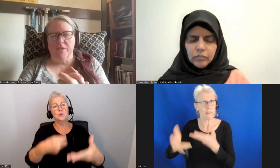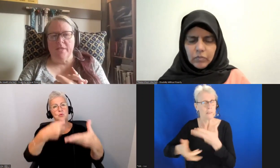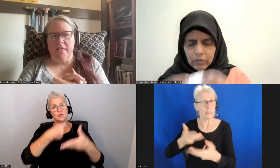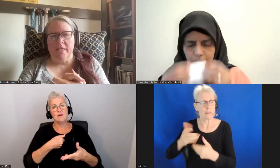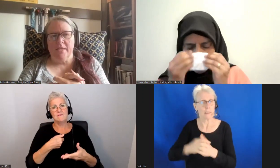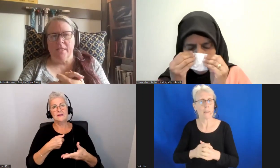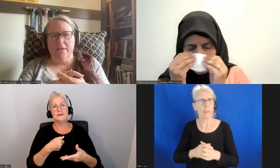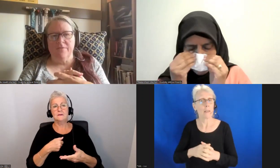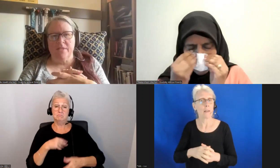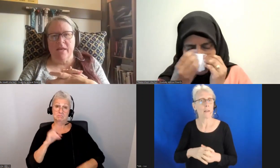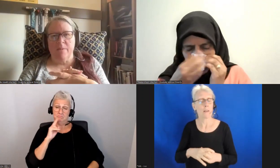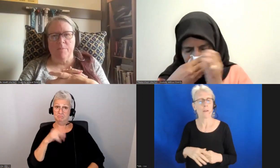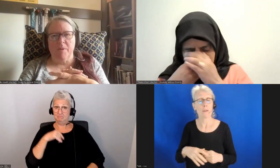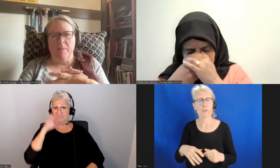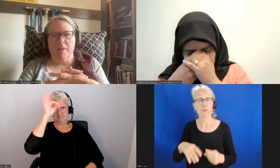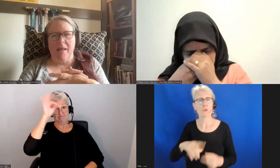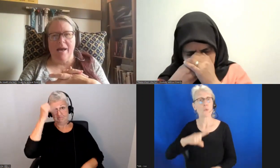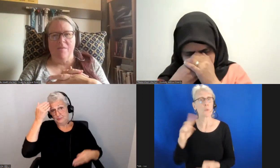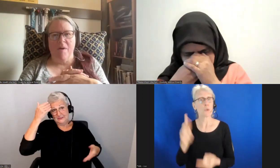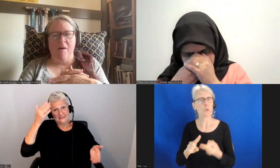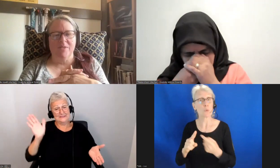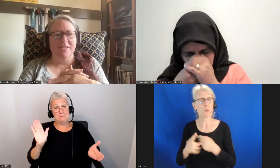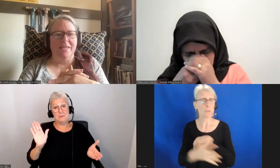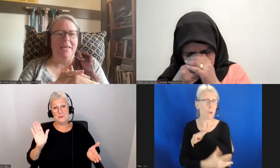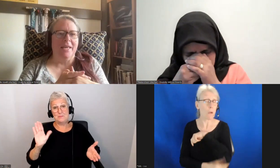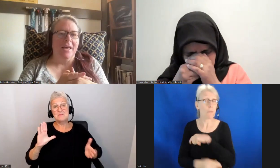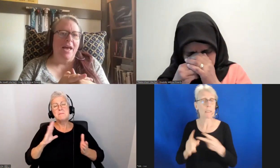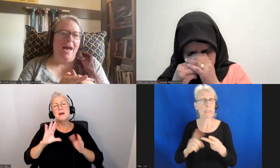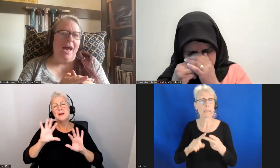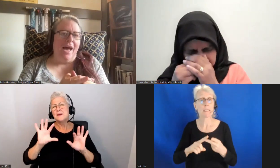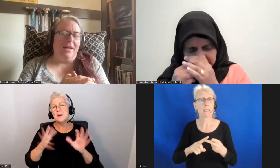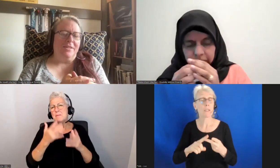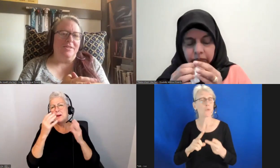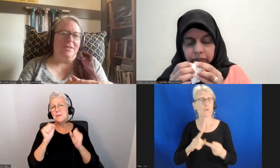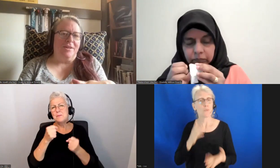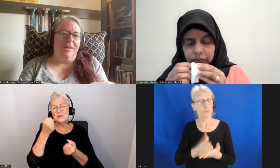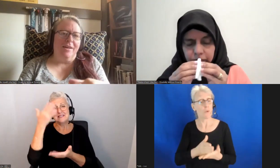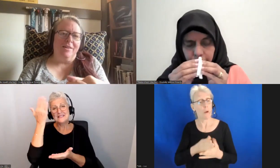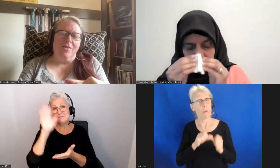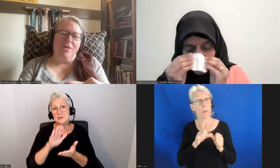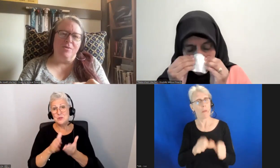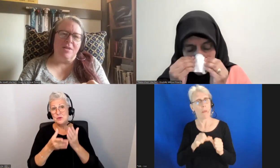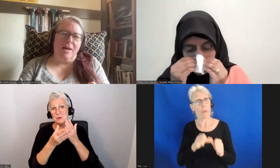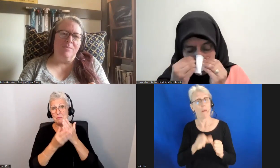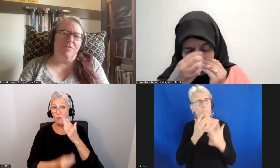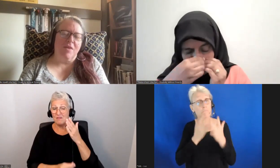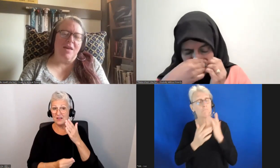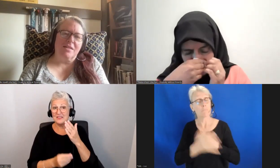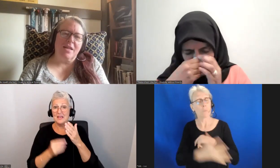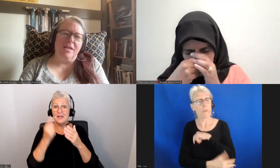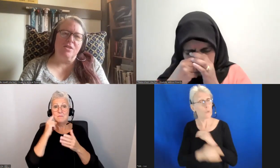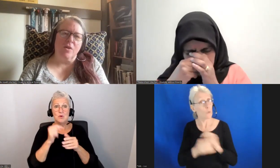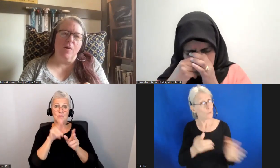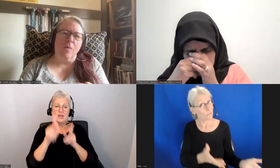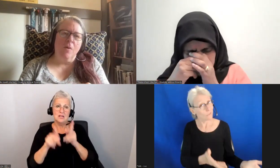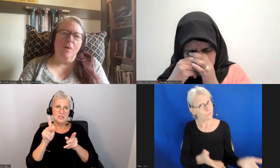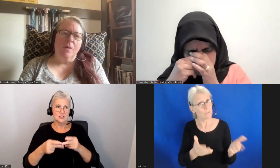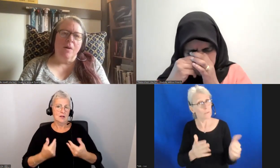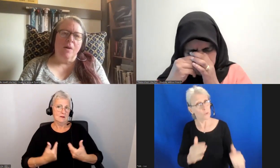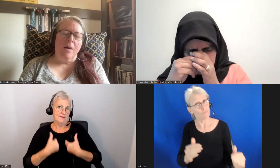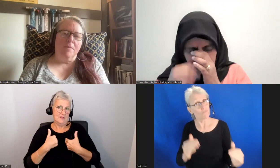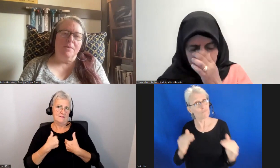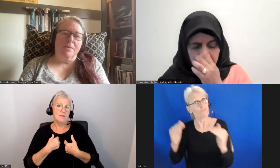reduce poverty, to lift disabled people out of poverty, and those types of things. And